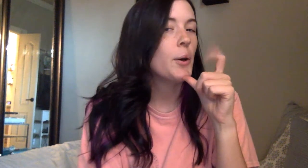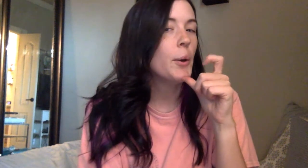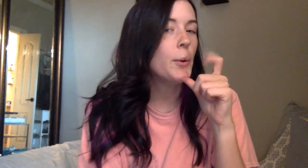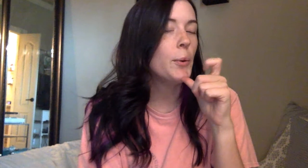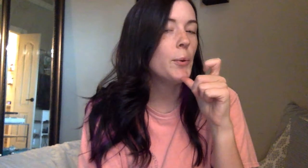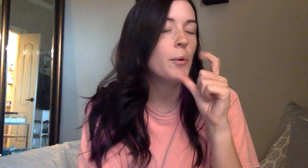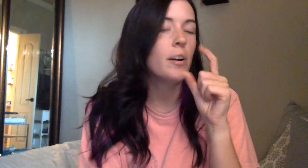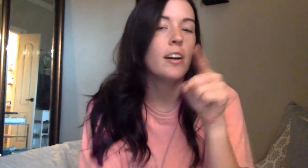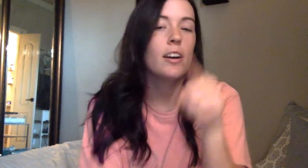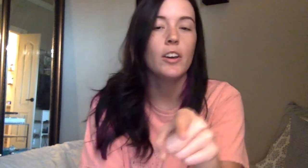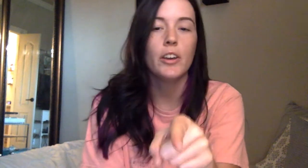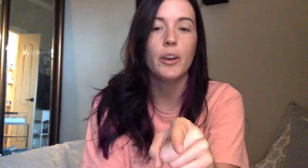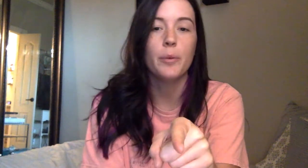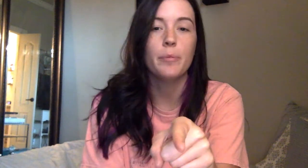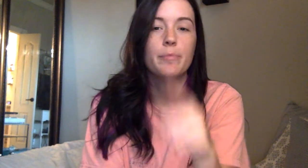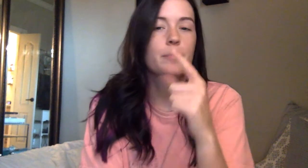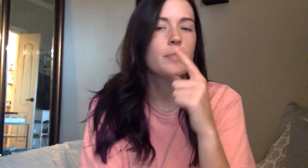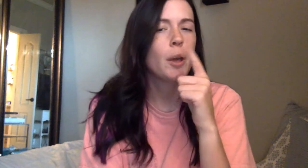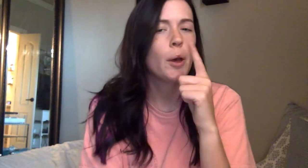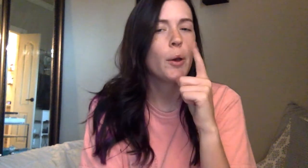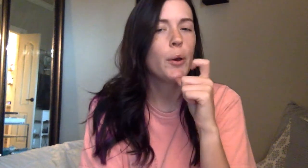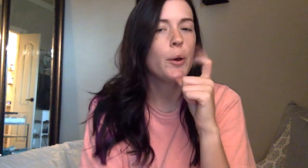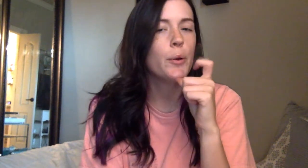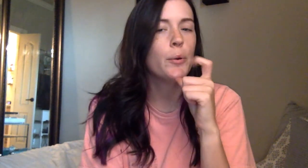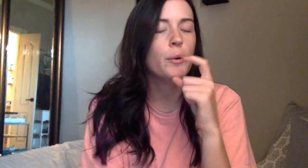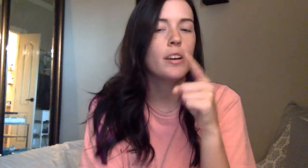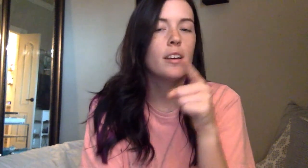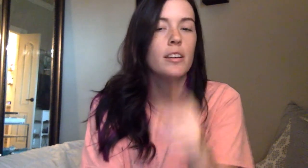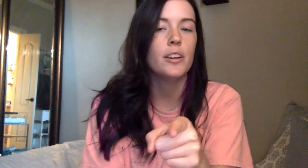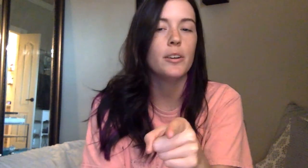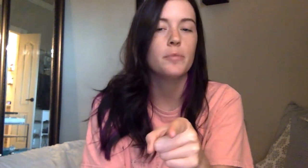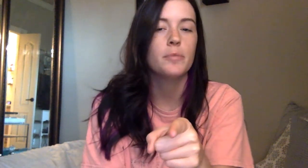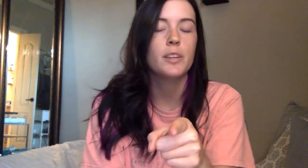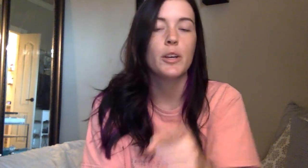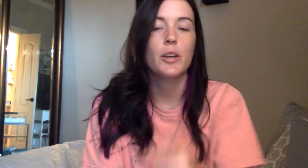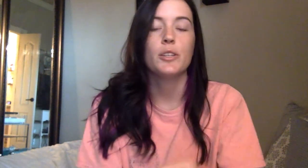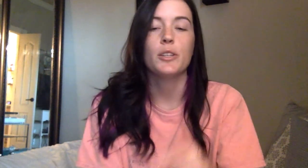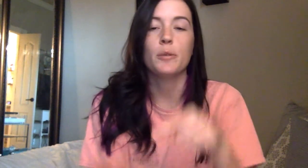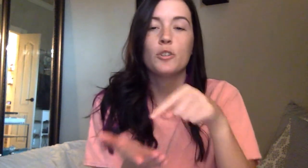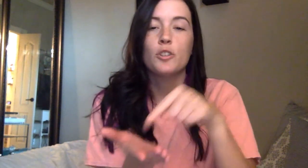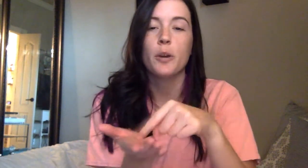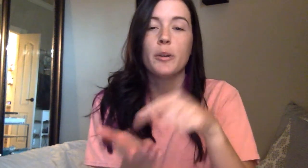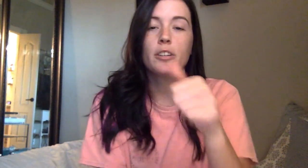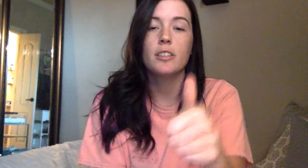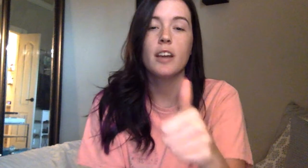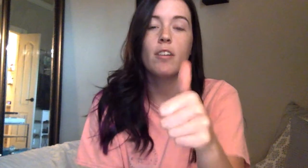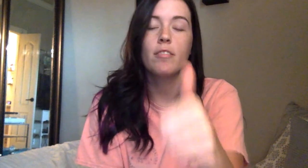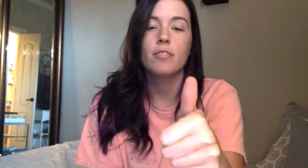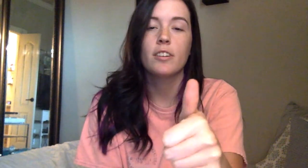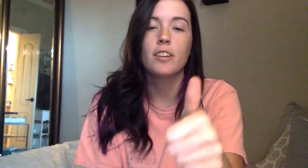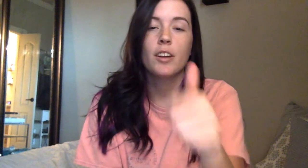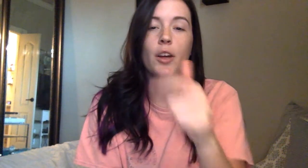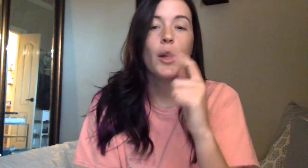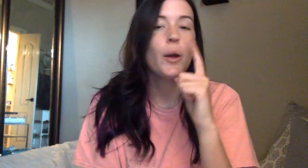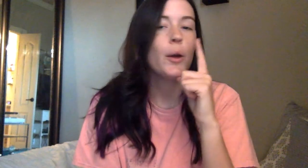who, you, who, you. So show yourself,